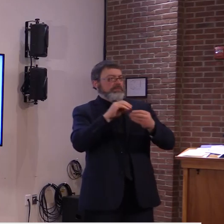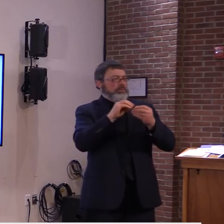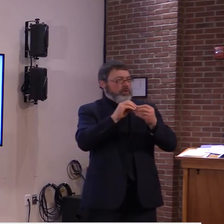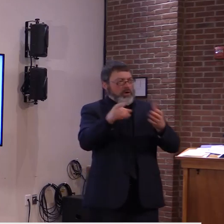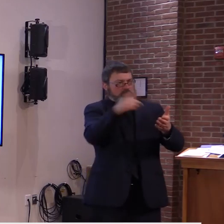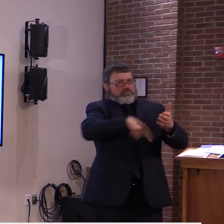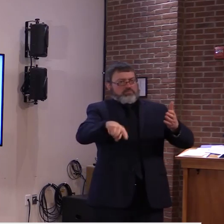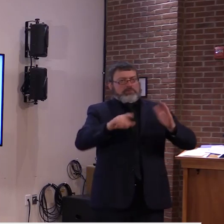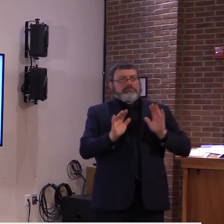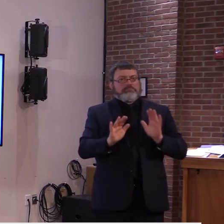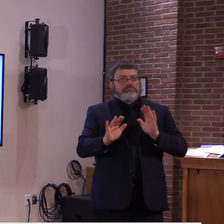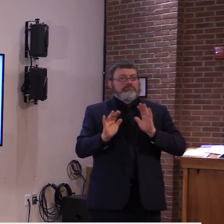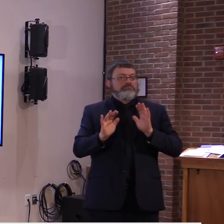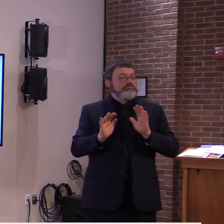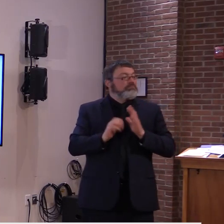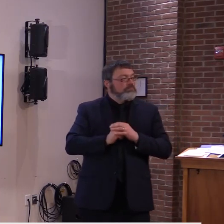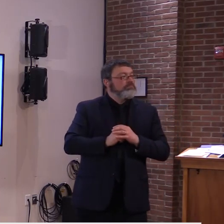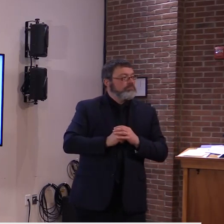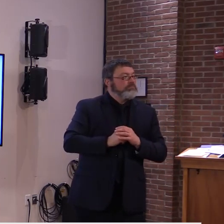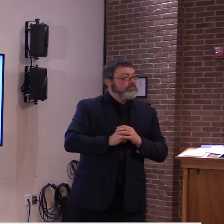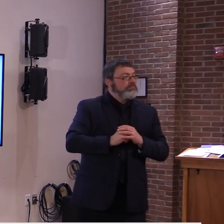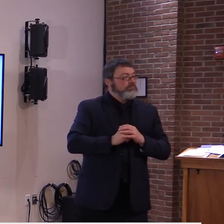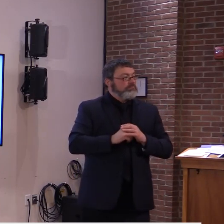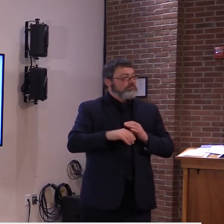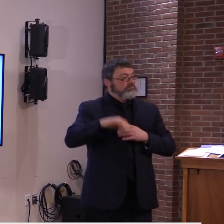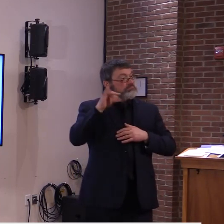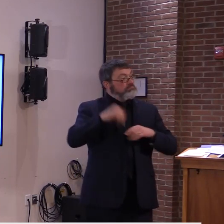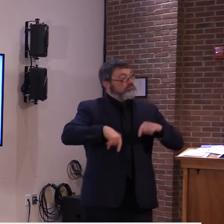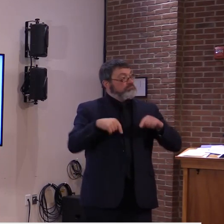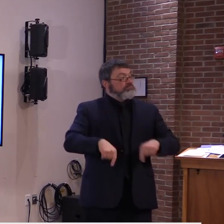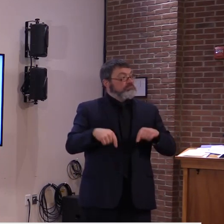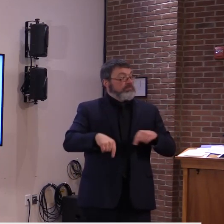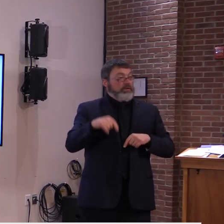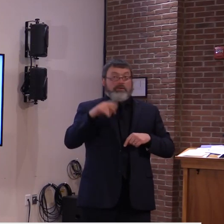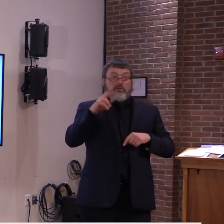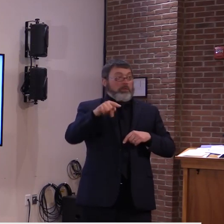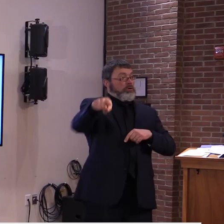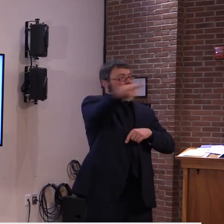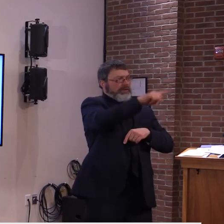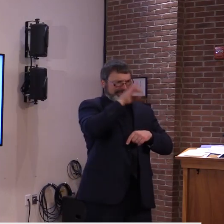Vermonters were very compliant with the executive order.